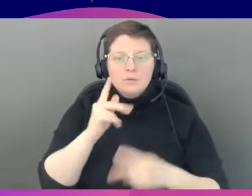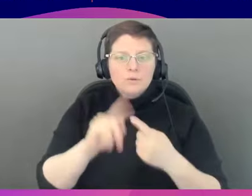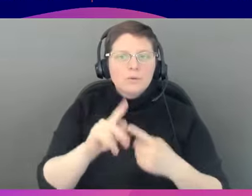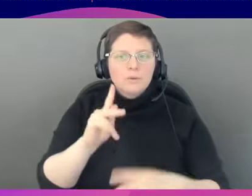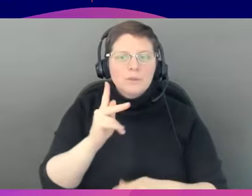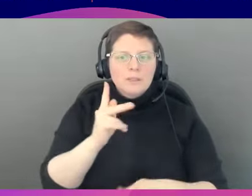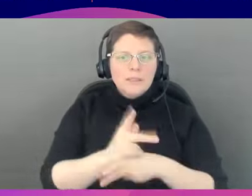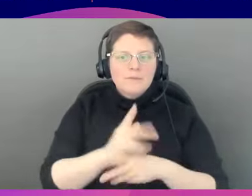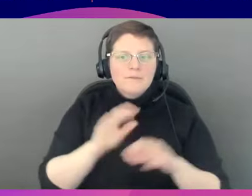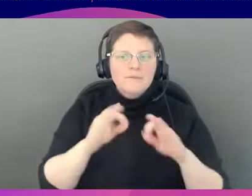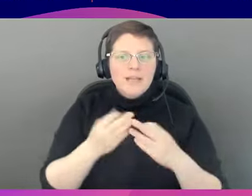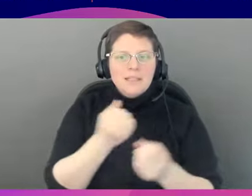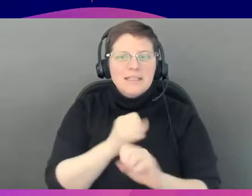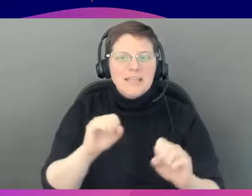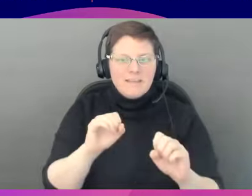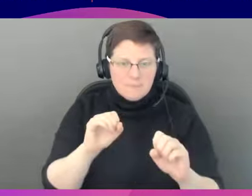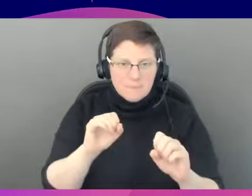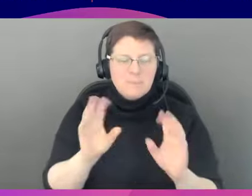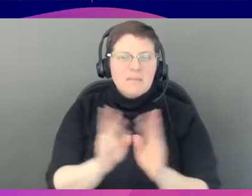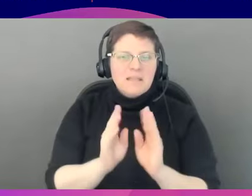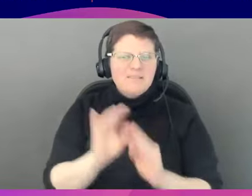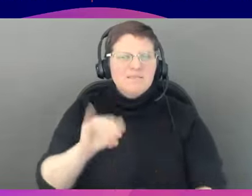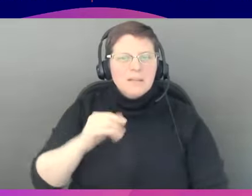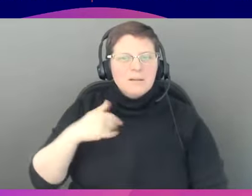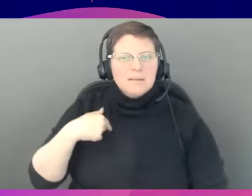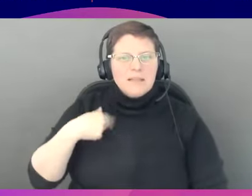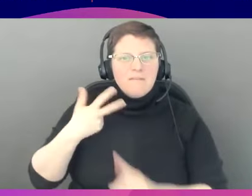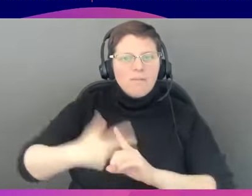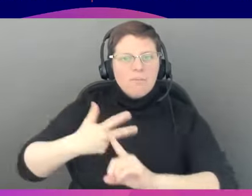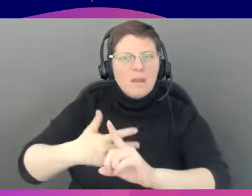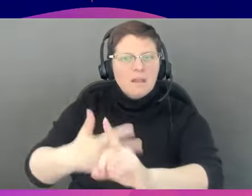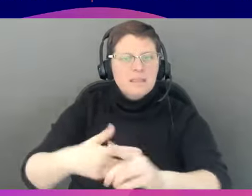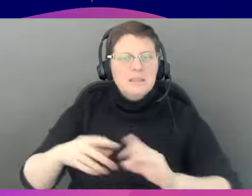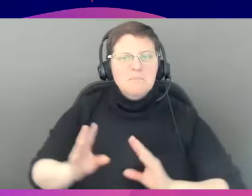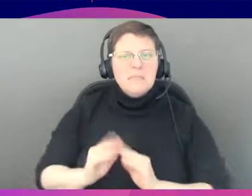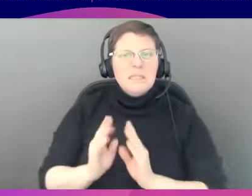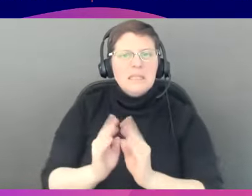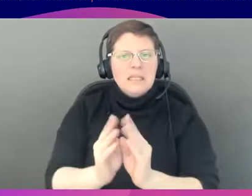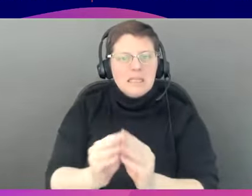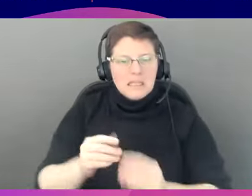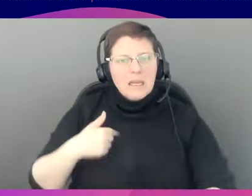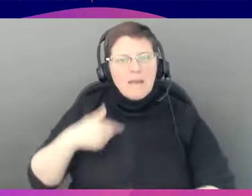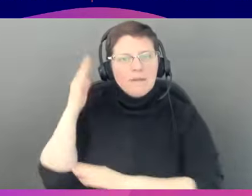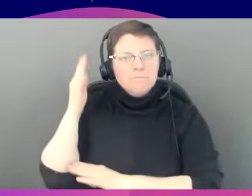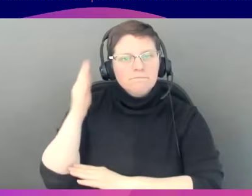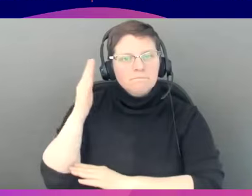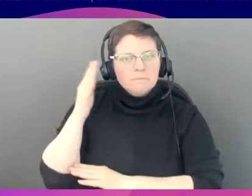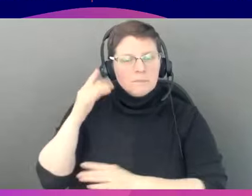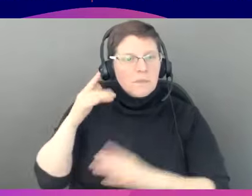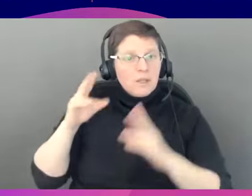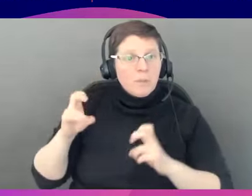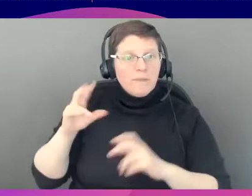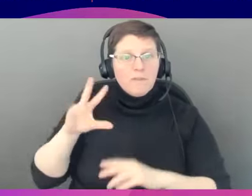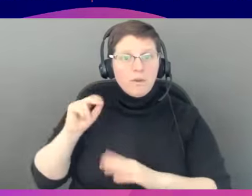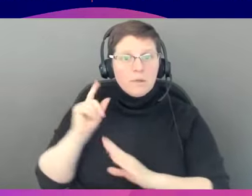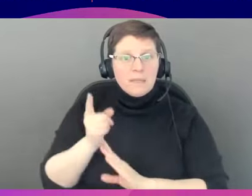quarterly meetings with an opportunity to learn from volunteer speakers on a particular topic for the first 30 minutes, and then offer 30 minutes